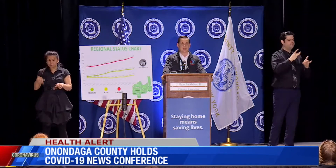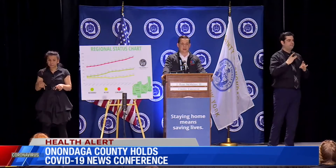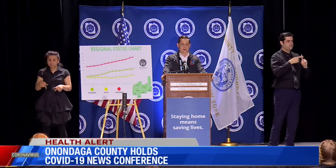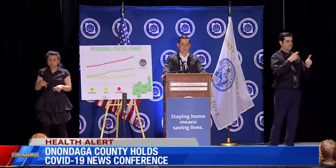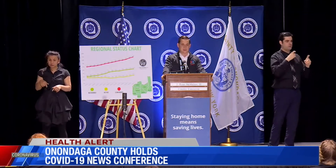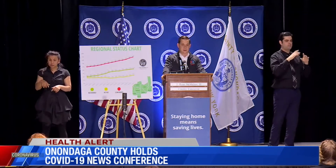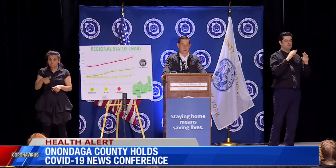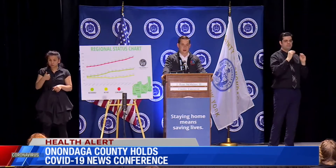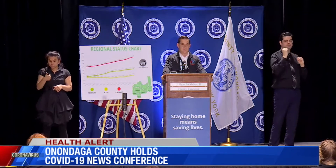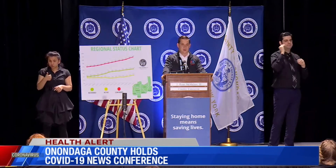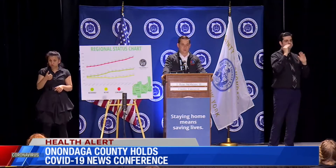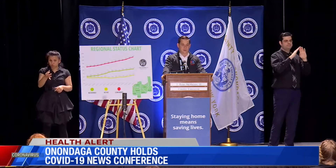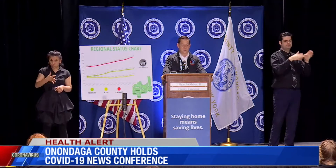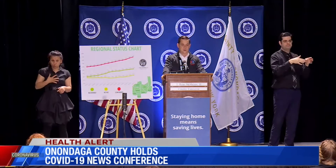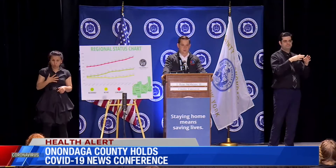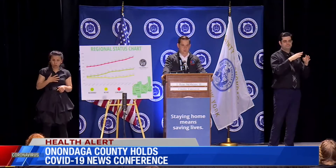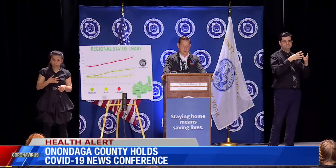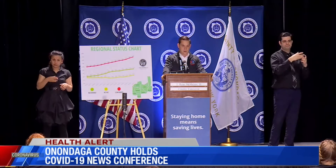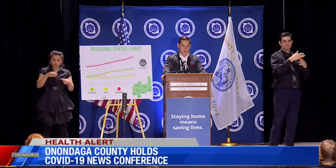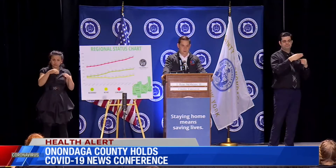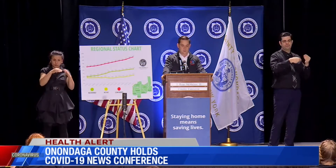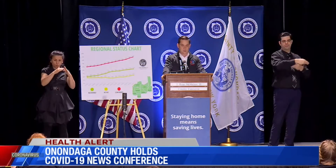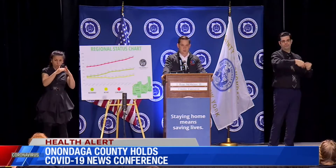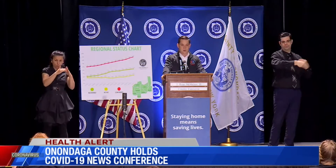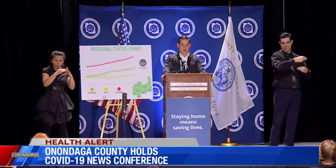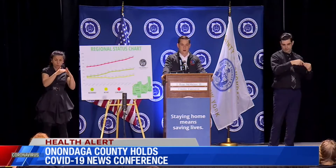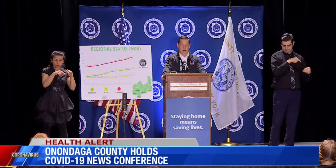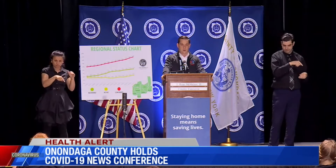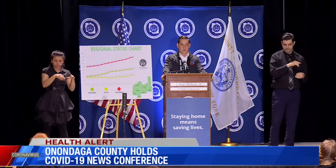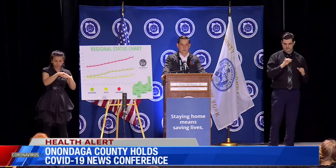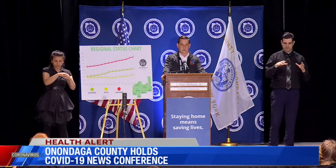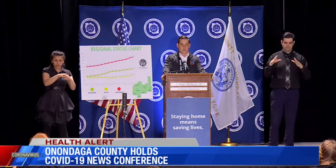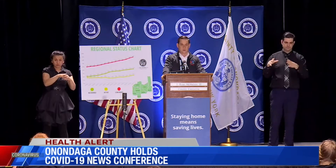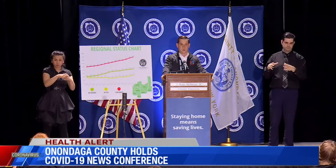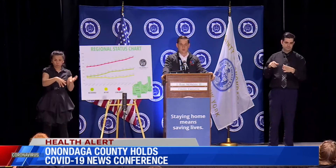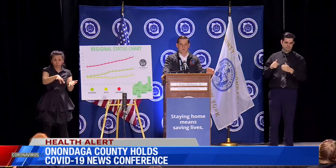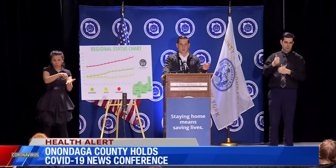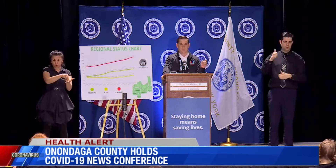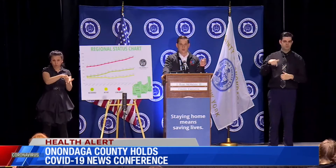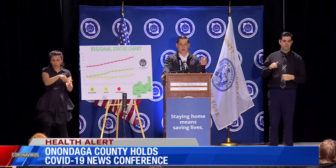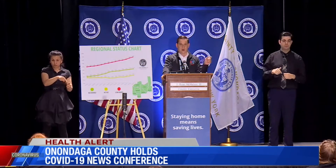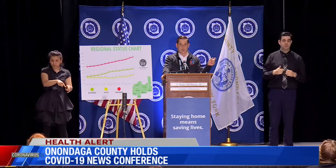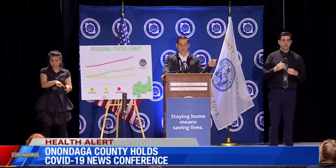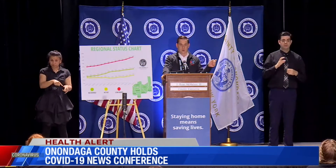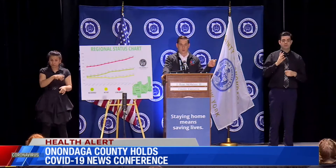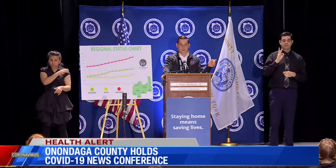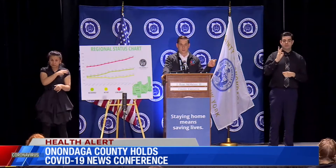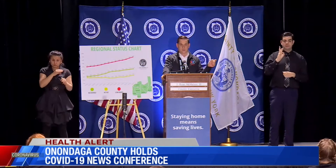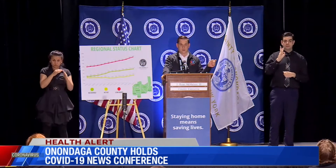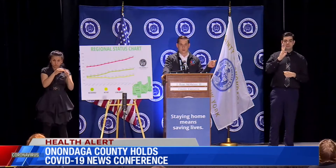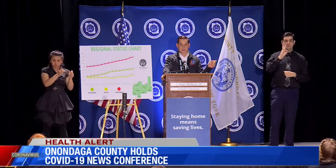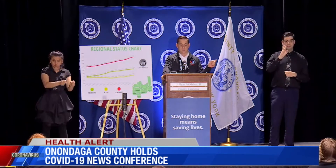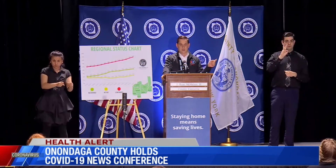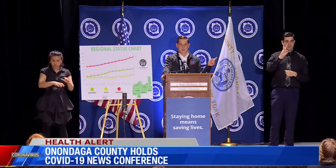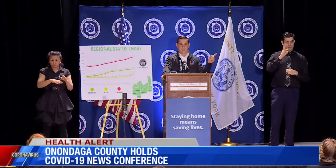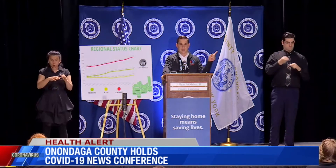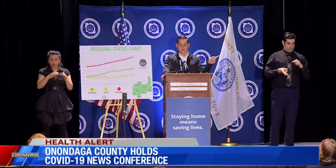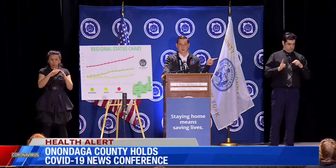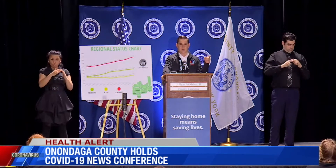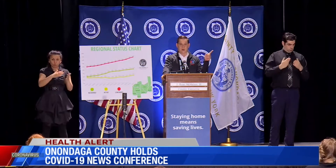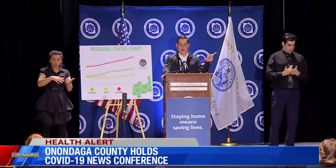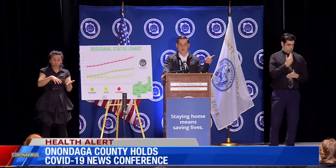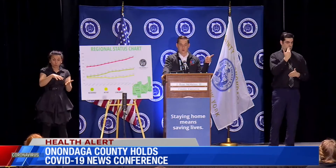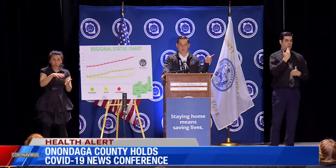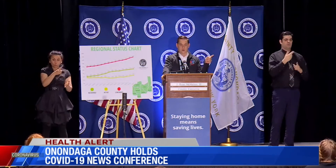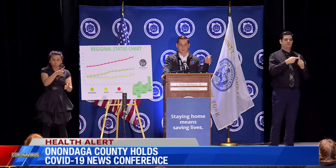household contacts out of our 27 new cases. These are folks that are already in a quarantine because someone in the